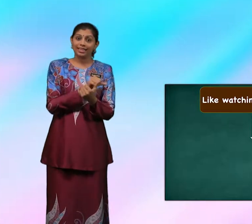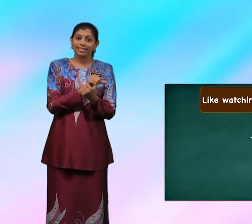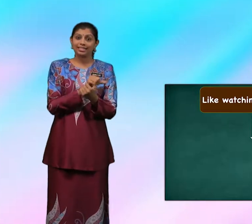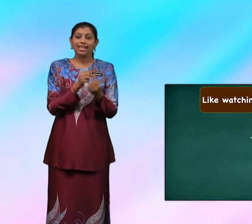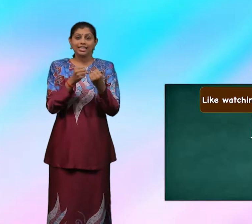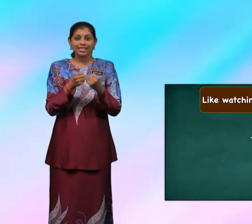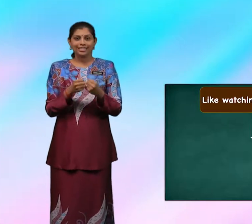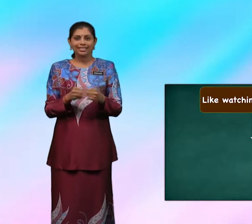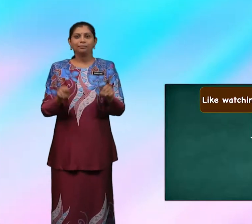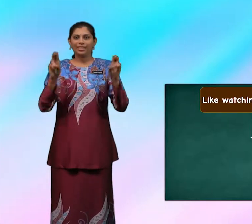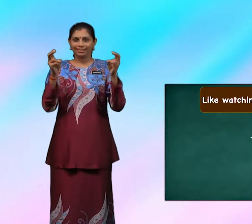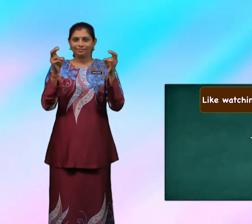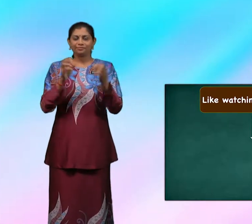this simile.